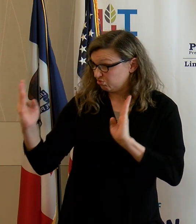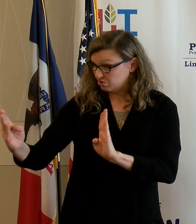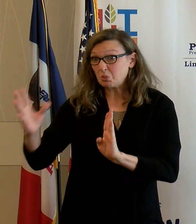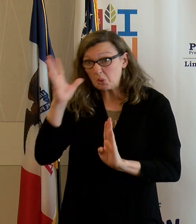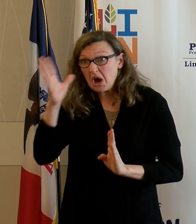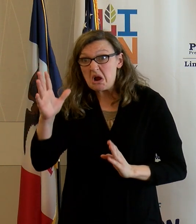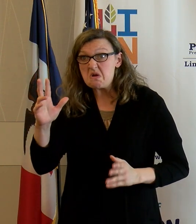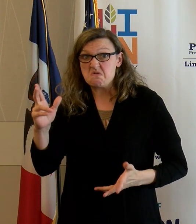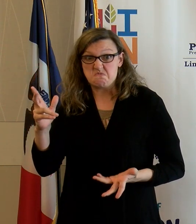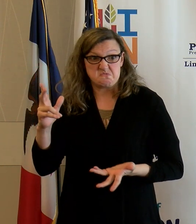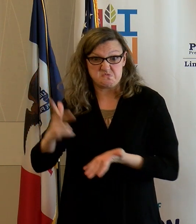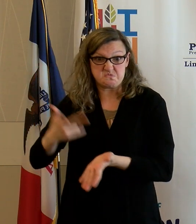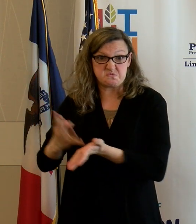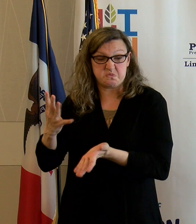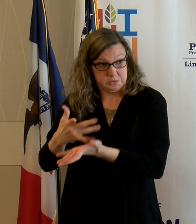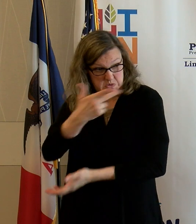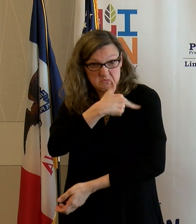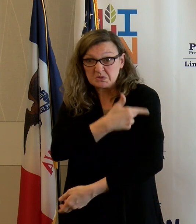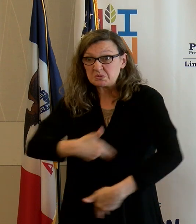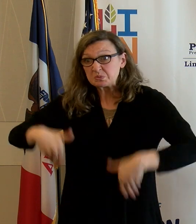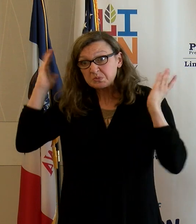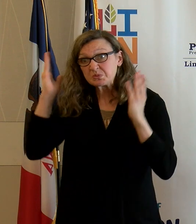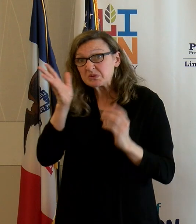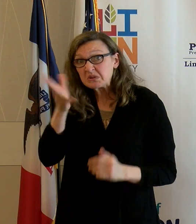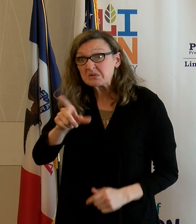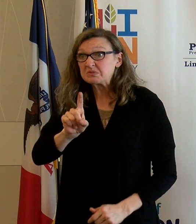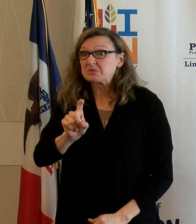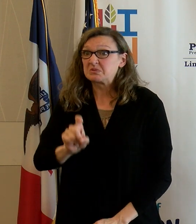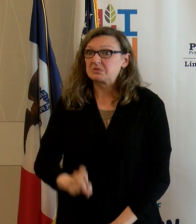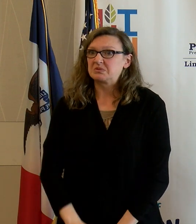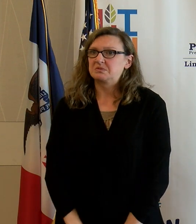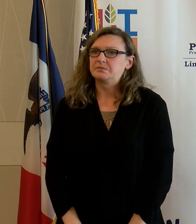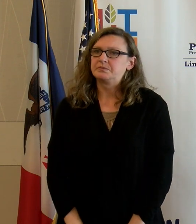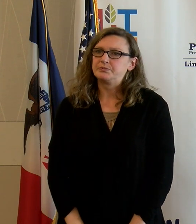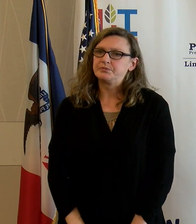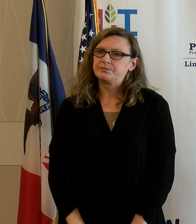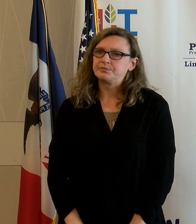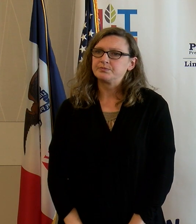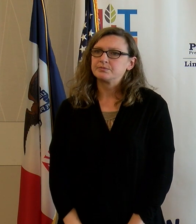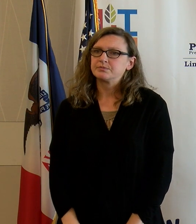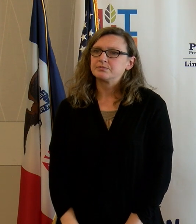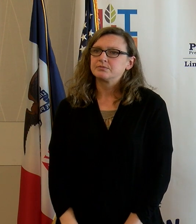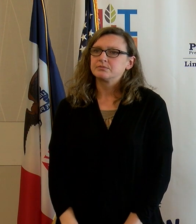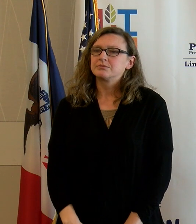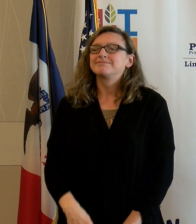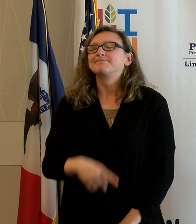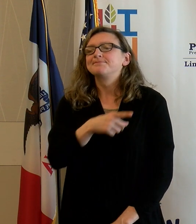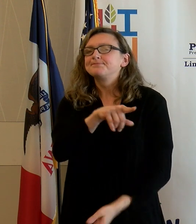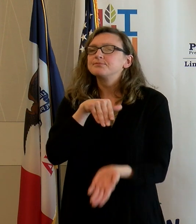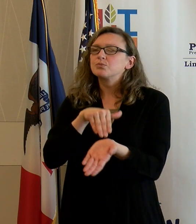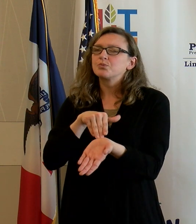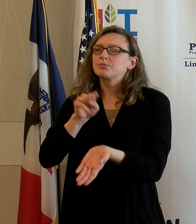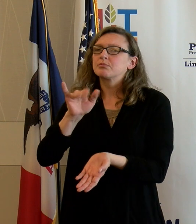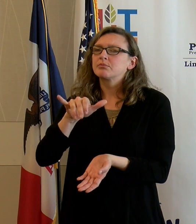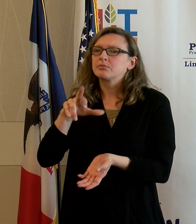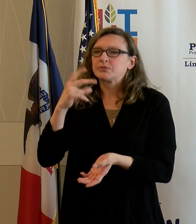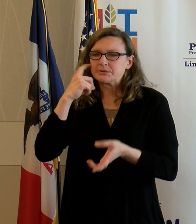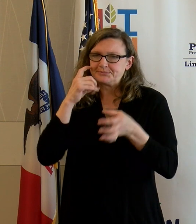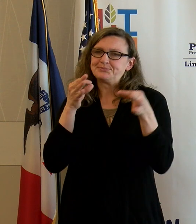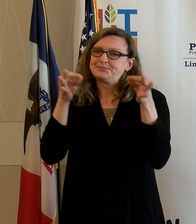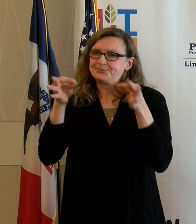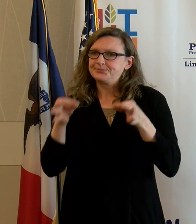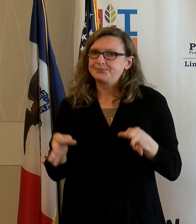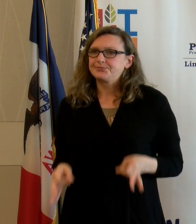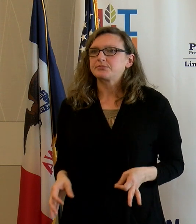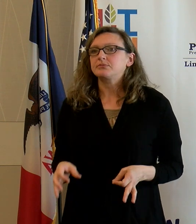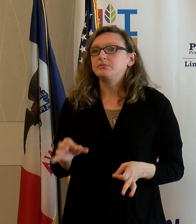maybe a week or two away now with the new cases? Well, I think as Dr. Myers very eloquently stated, if we continue on this